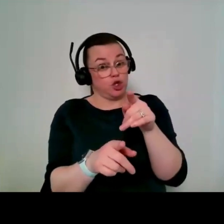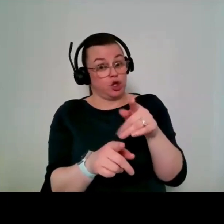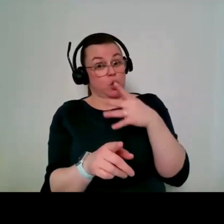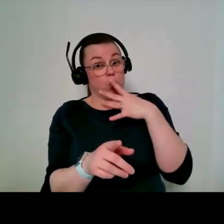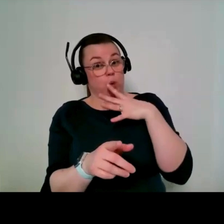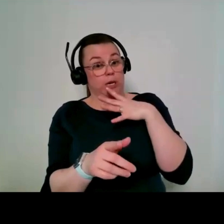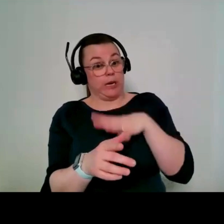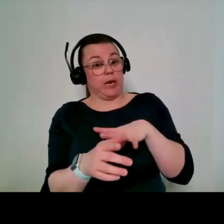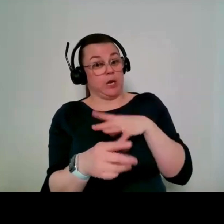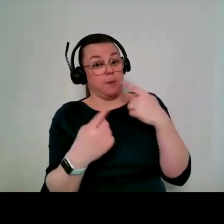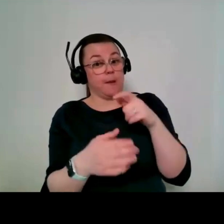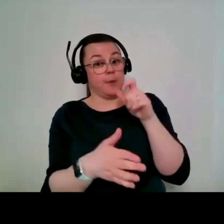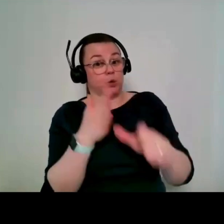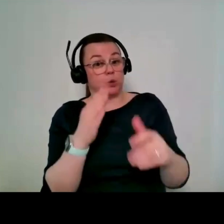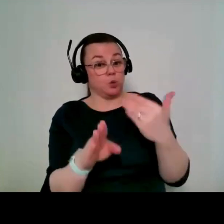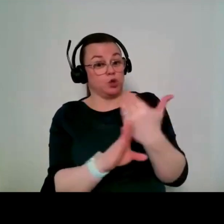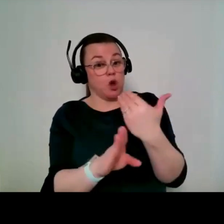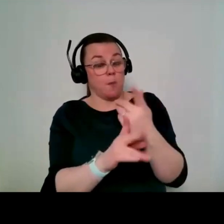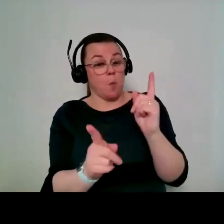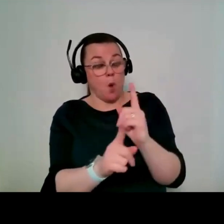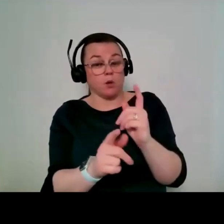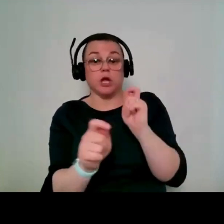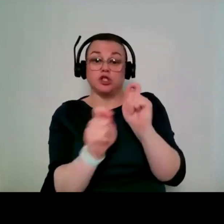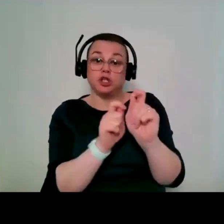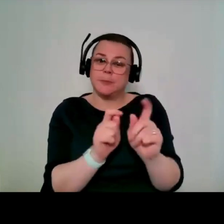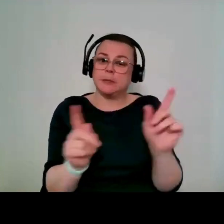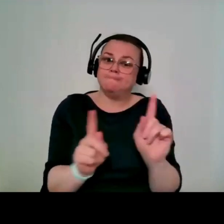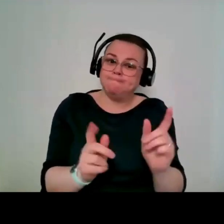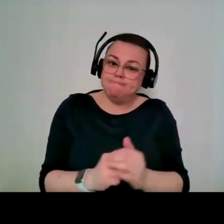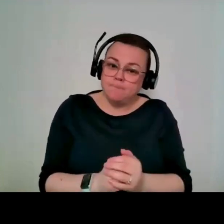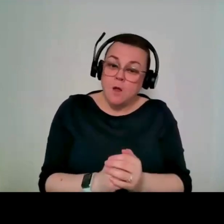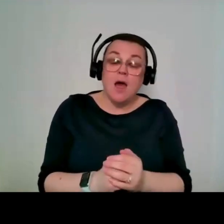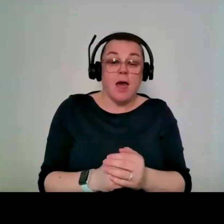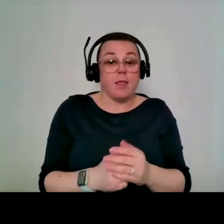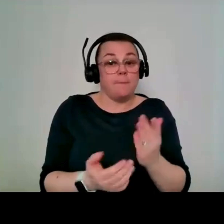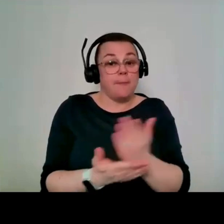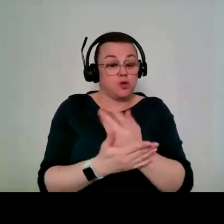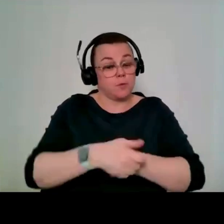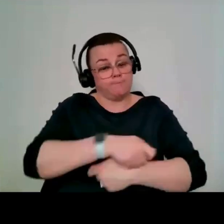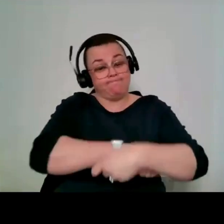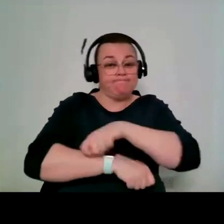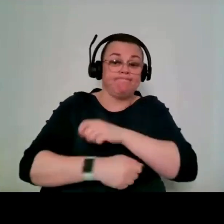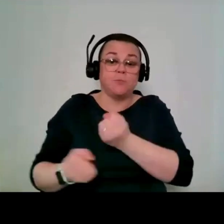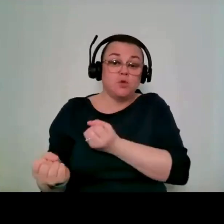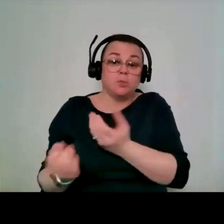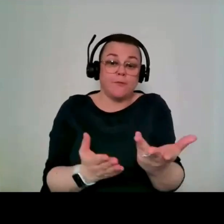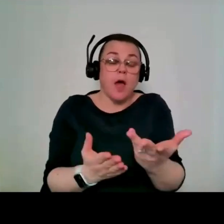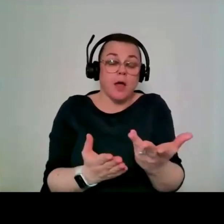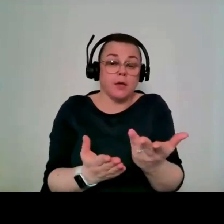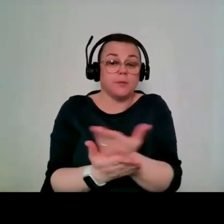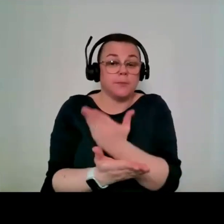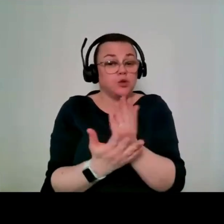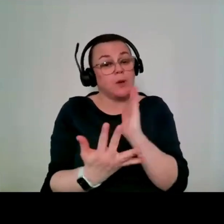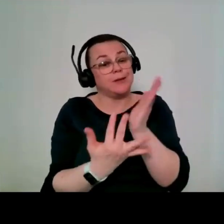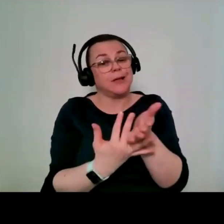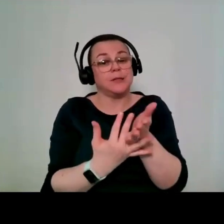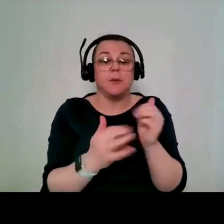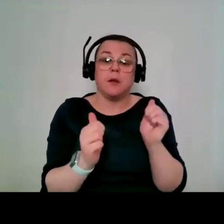do that job. And then be proactive in providing that accessible support.